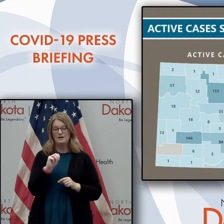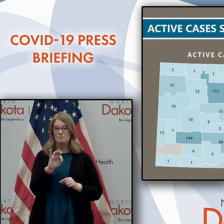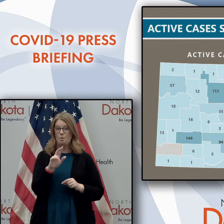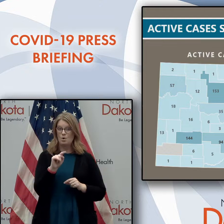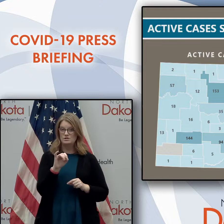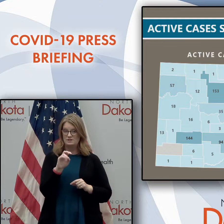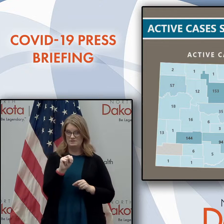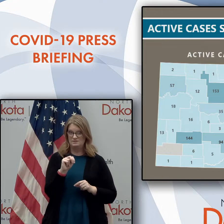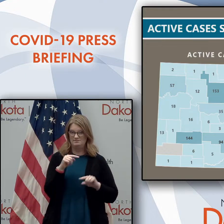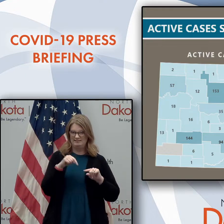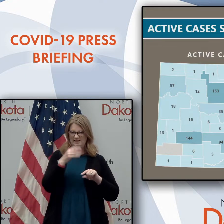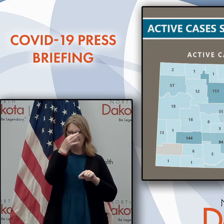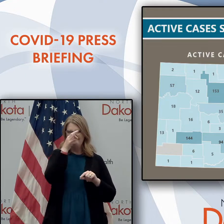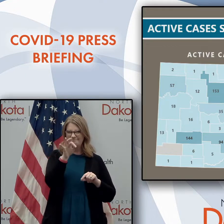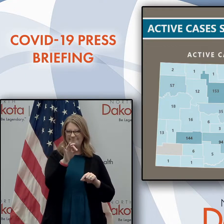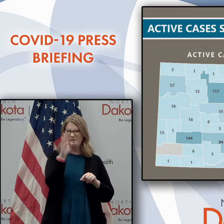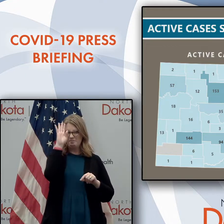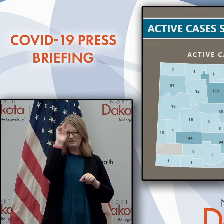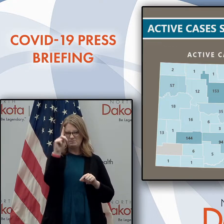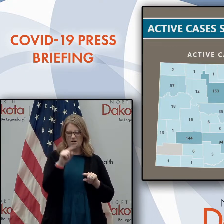course right across the river from Burley,